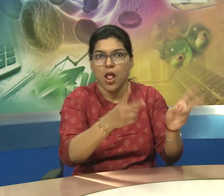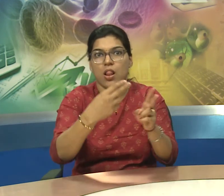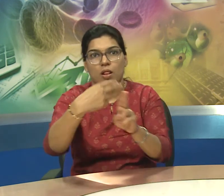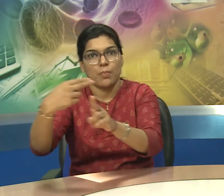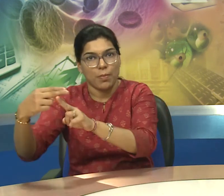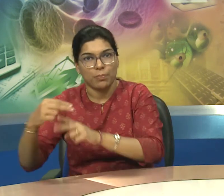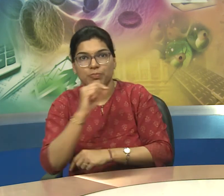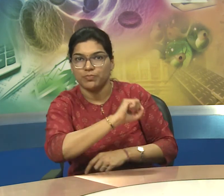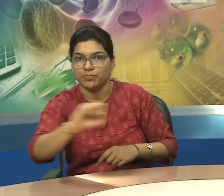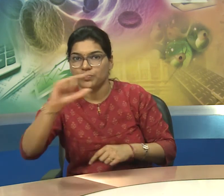to the